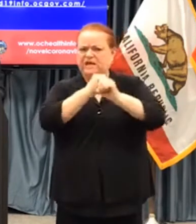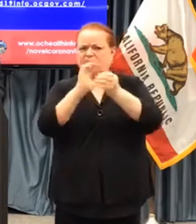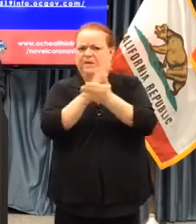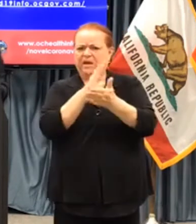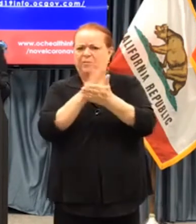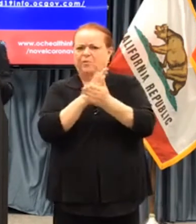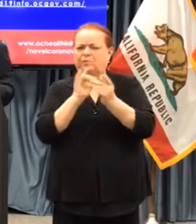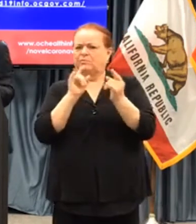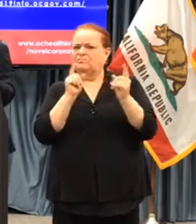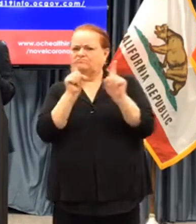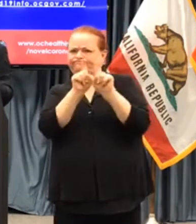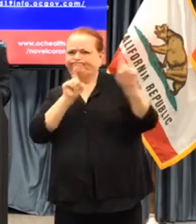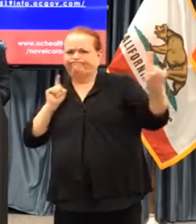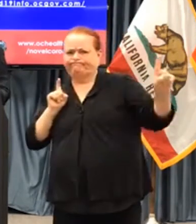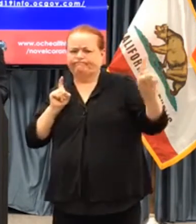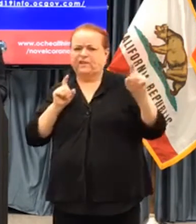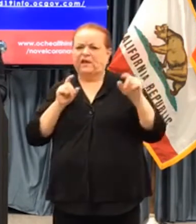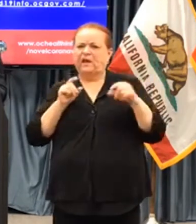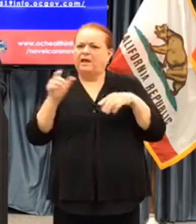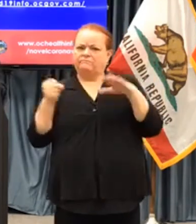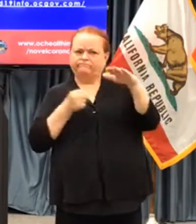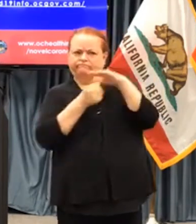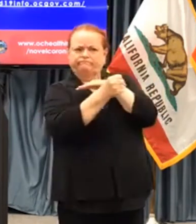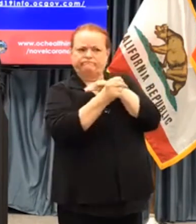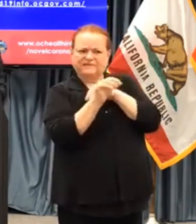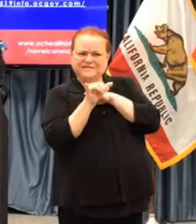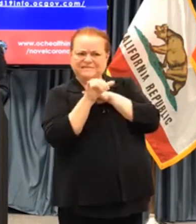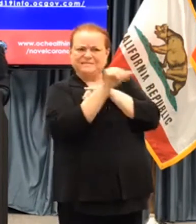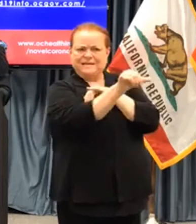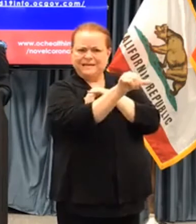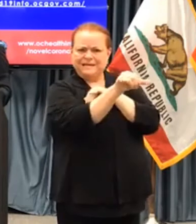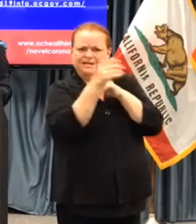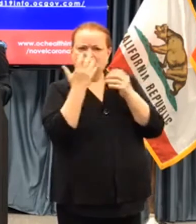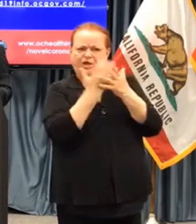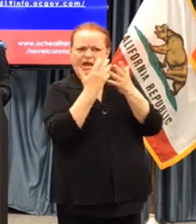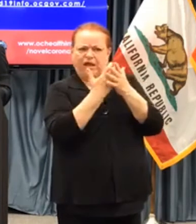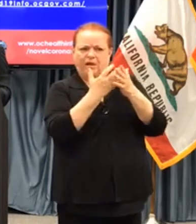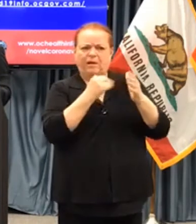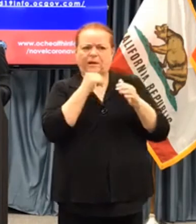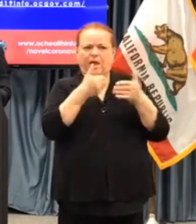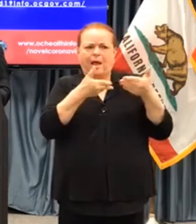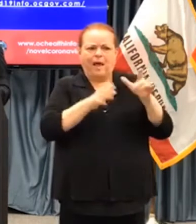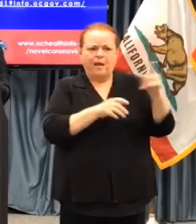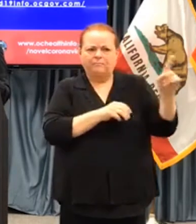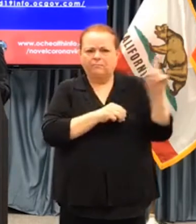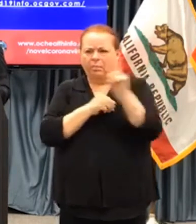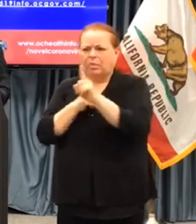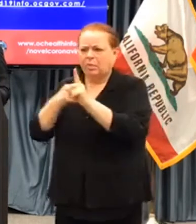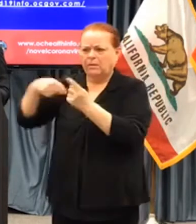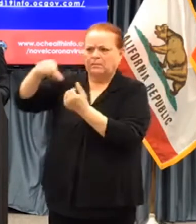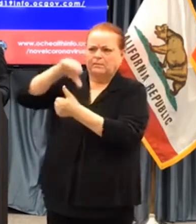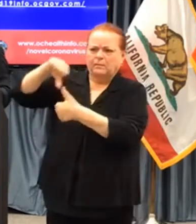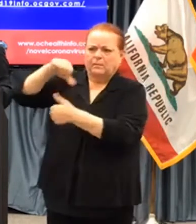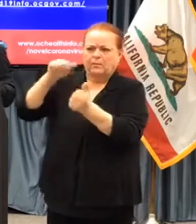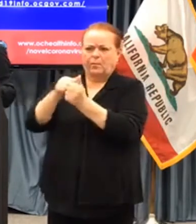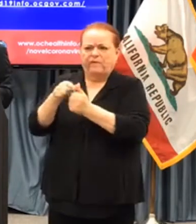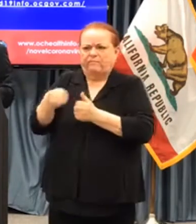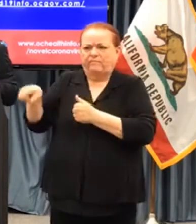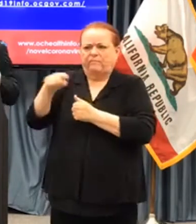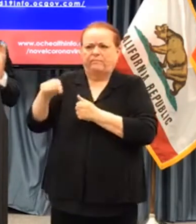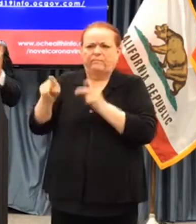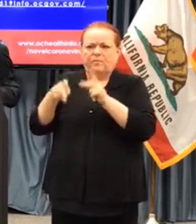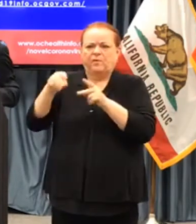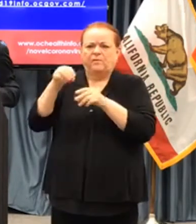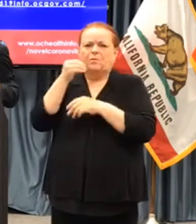to try to keep that person in custody and away from the victim during these very, very difficult times when there's pressure